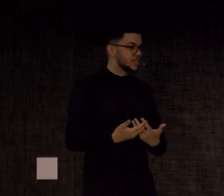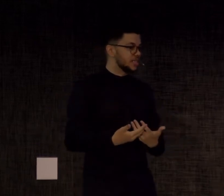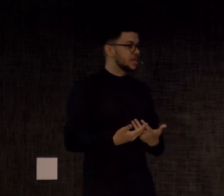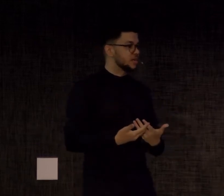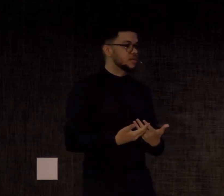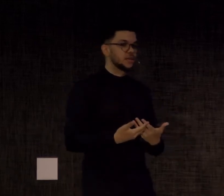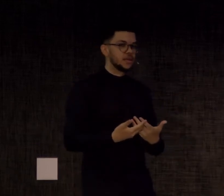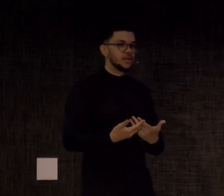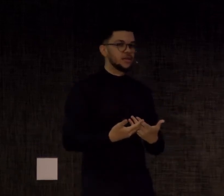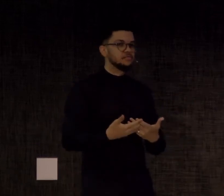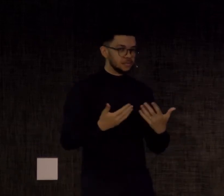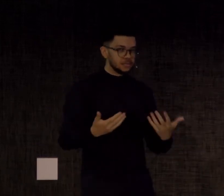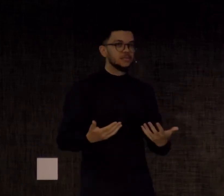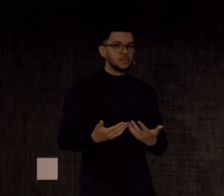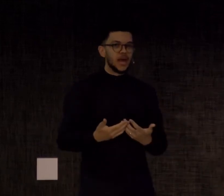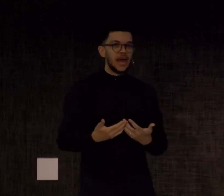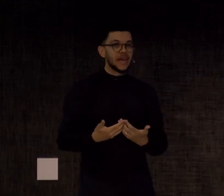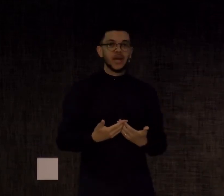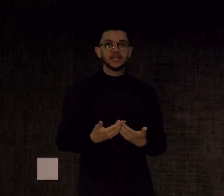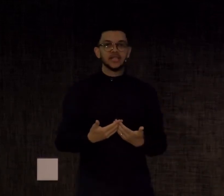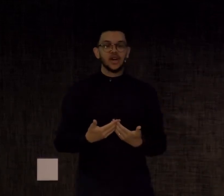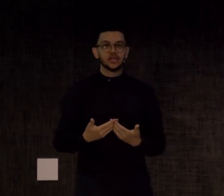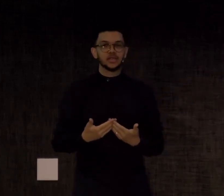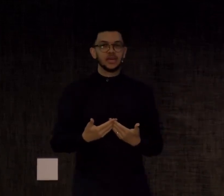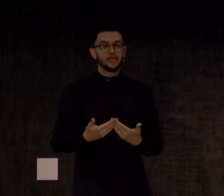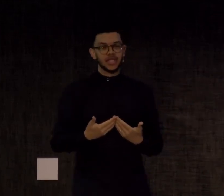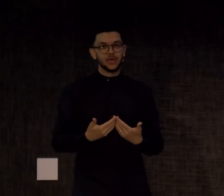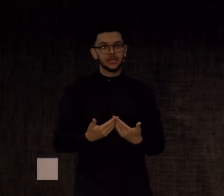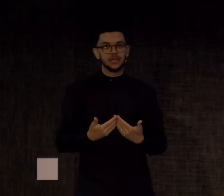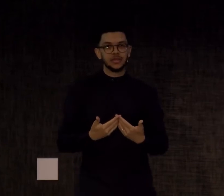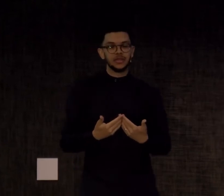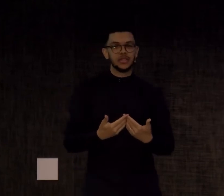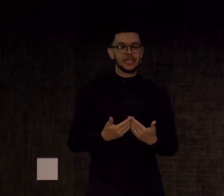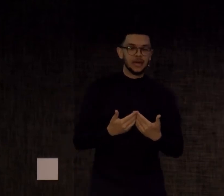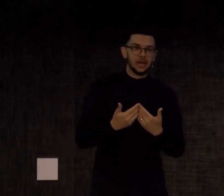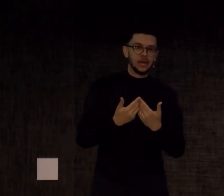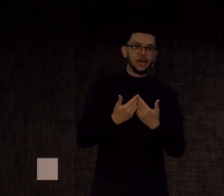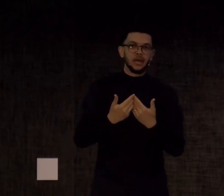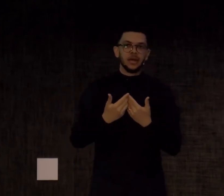and the details. And that place is not a pretty one.